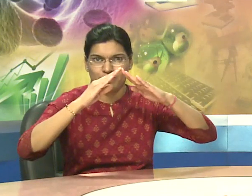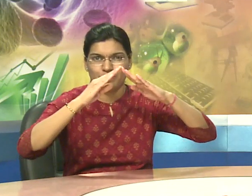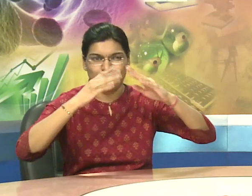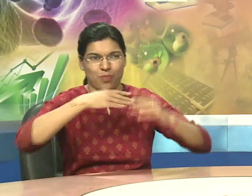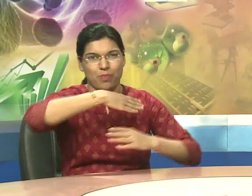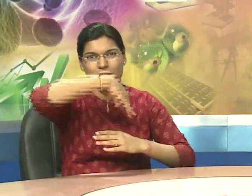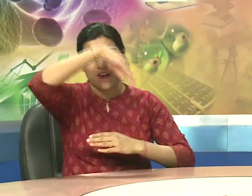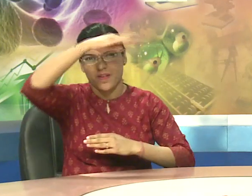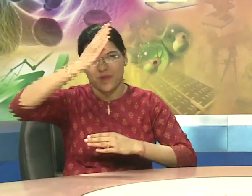rain.